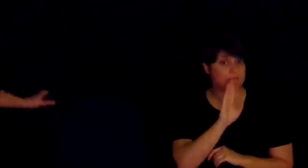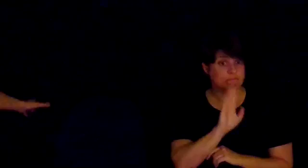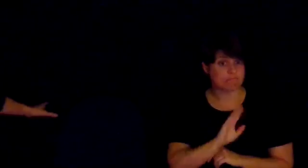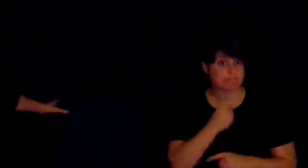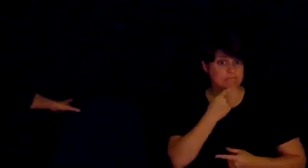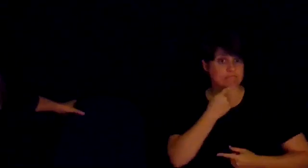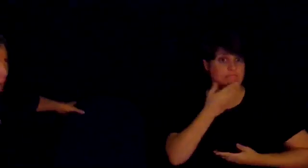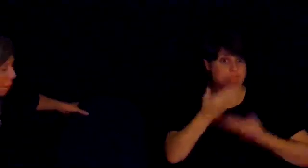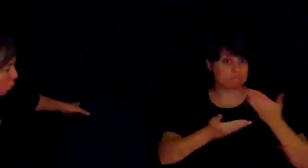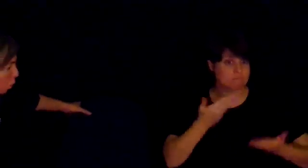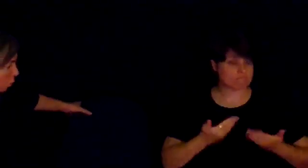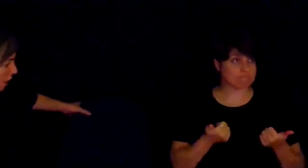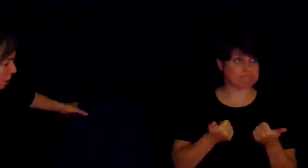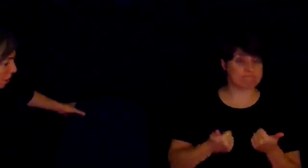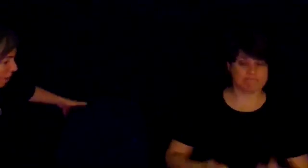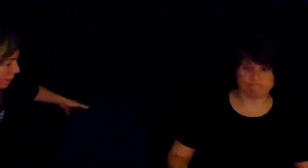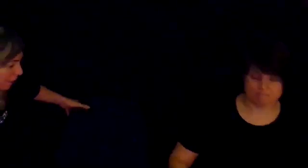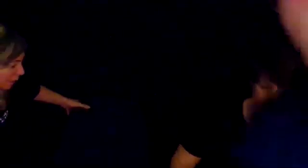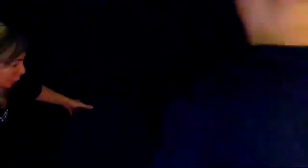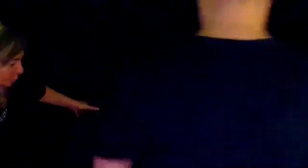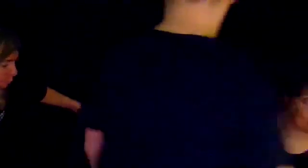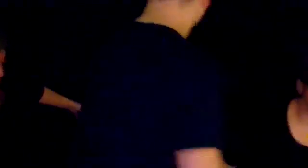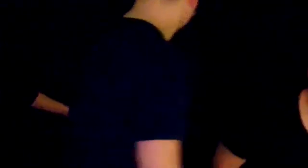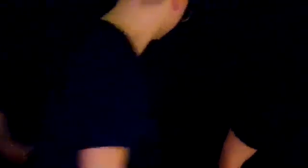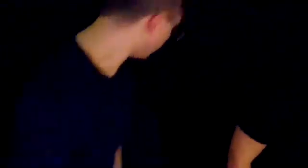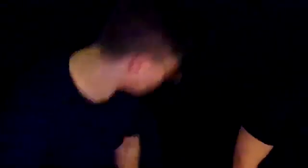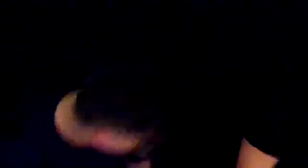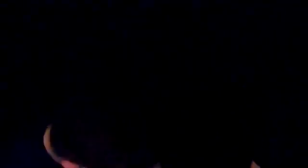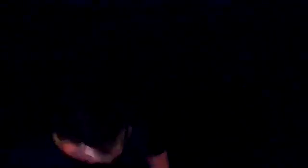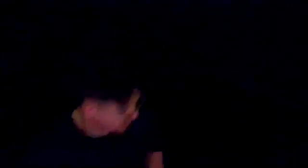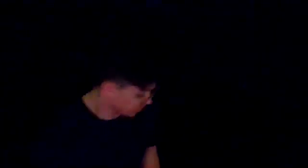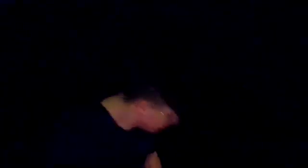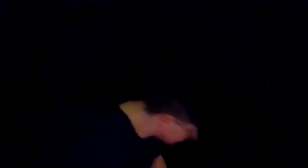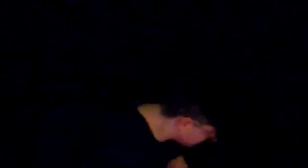back Ryan just for amount of support coordination.